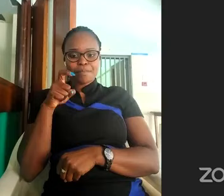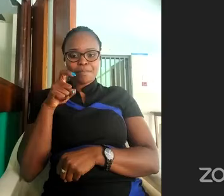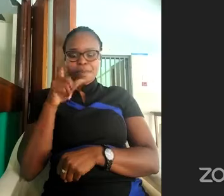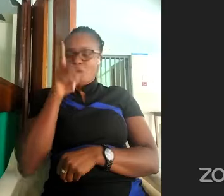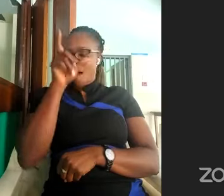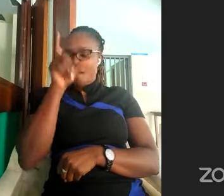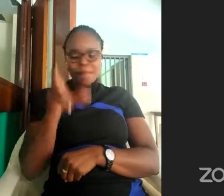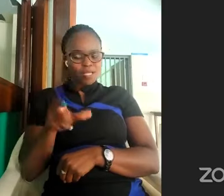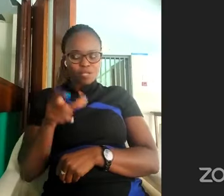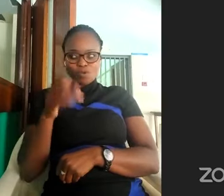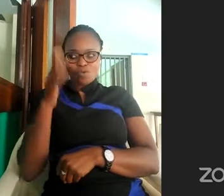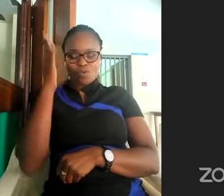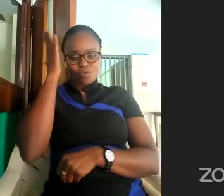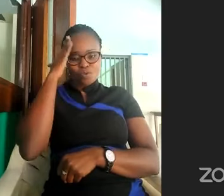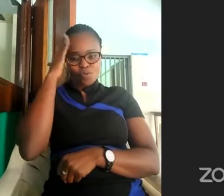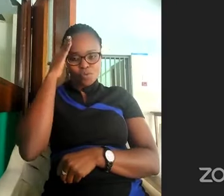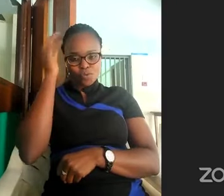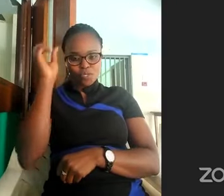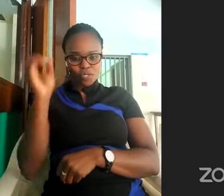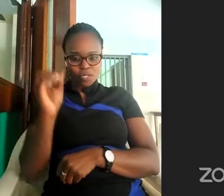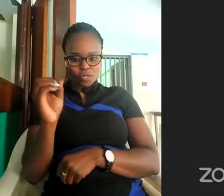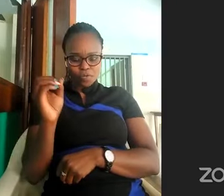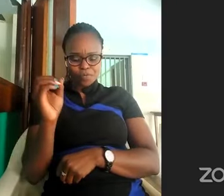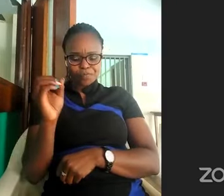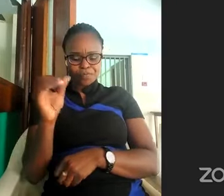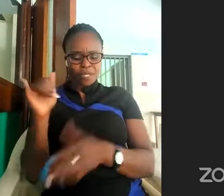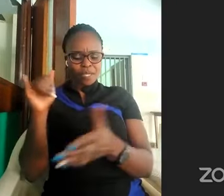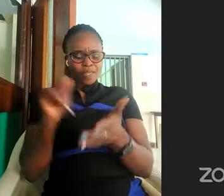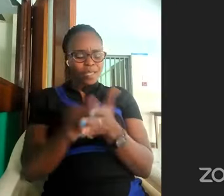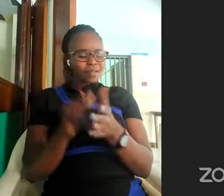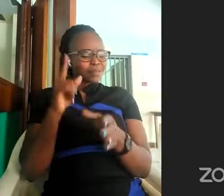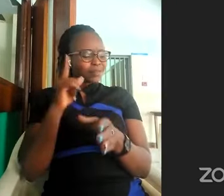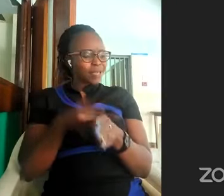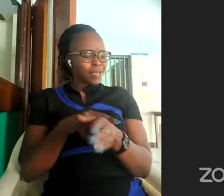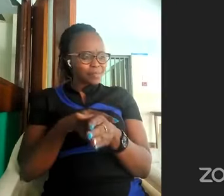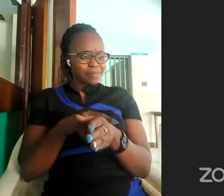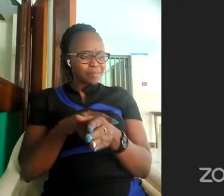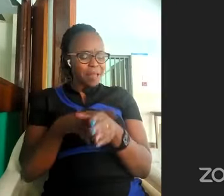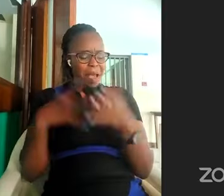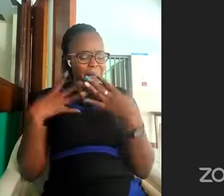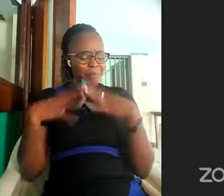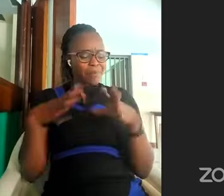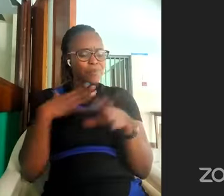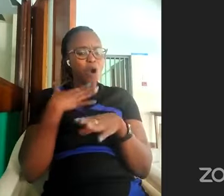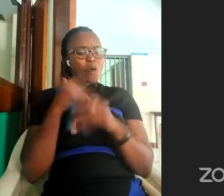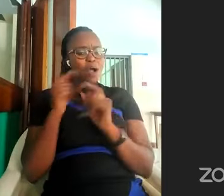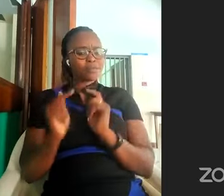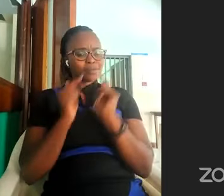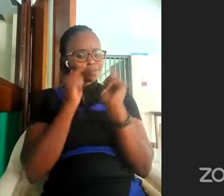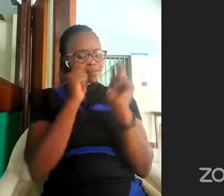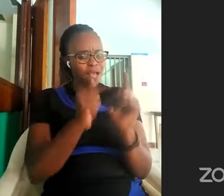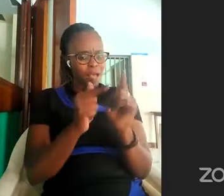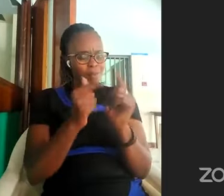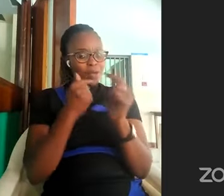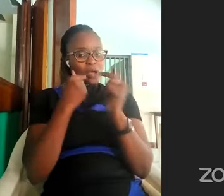at this point, there was nobody who was willing to come out and bear witness of what they saw. Many people had seen,